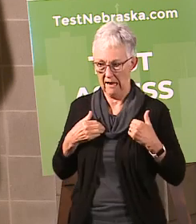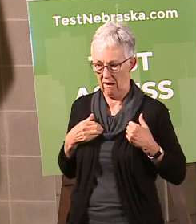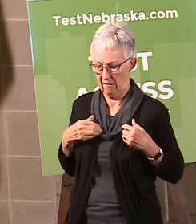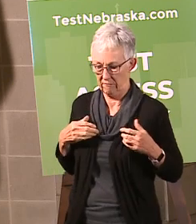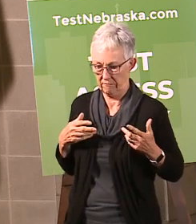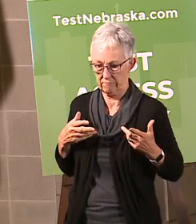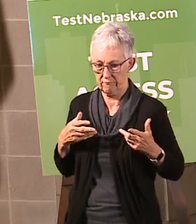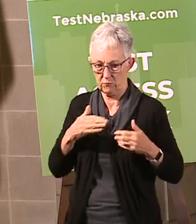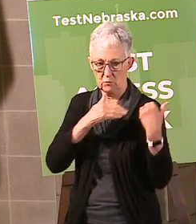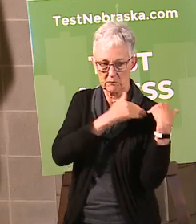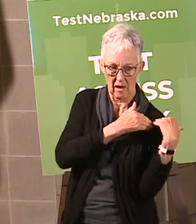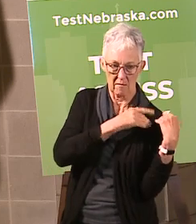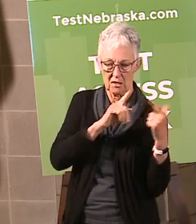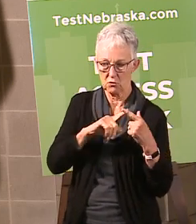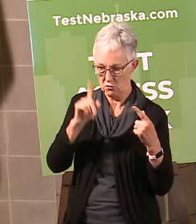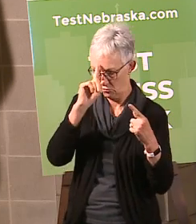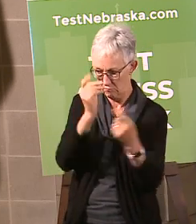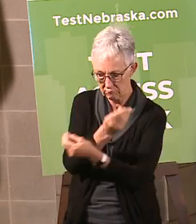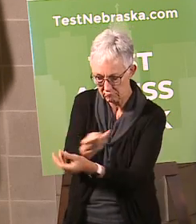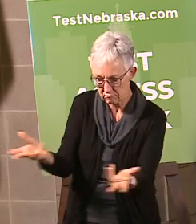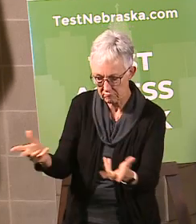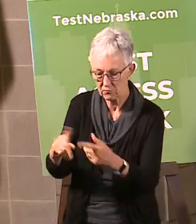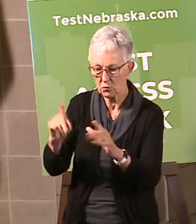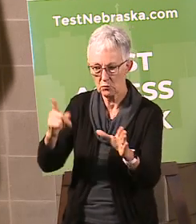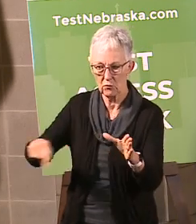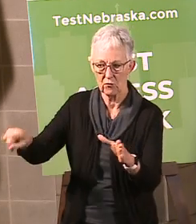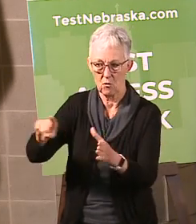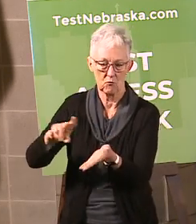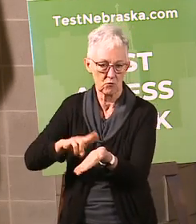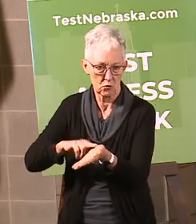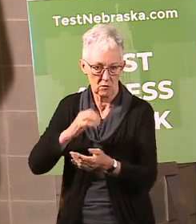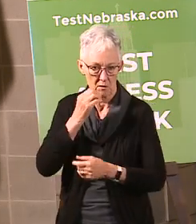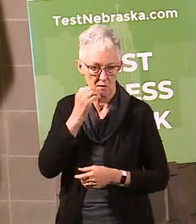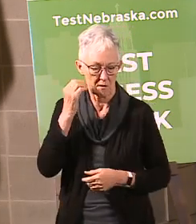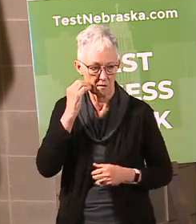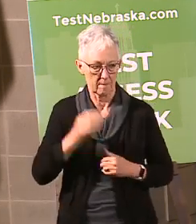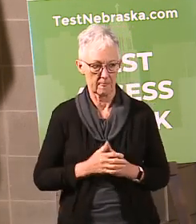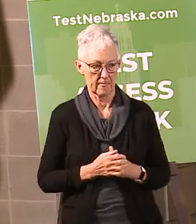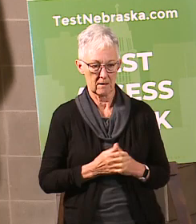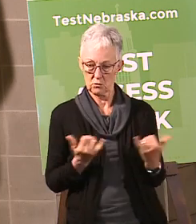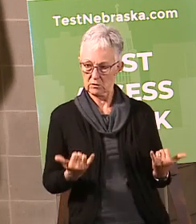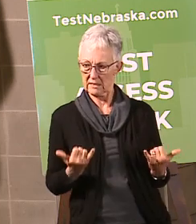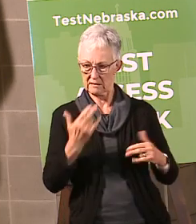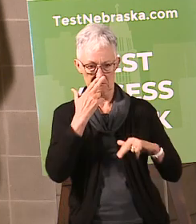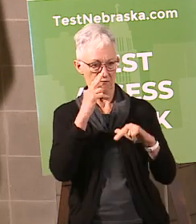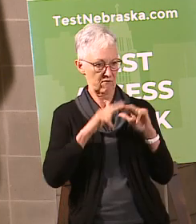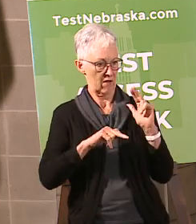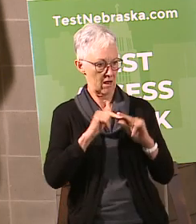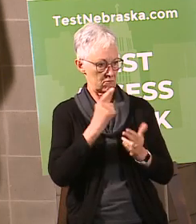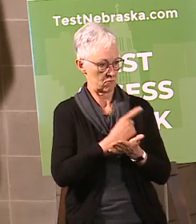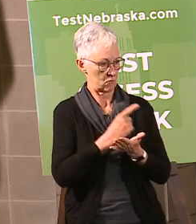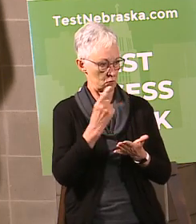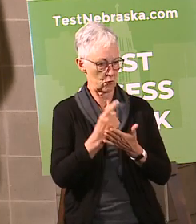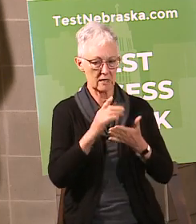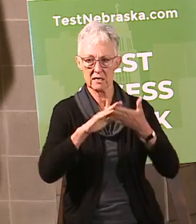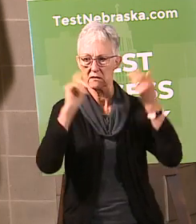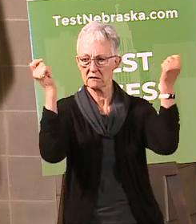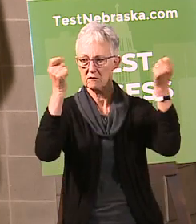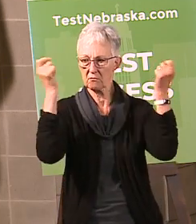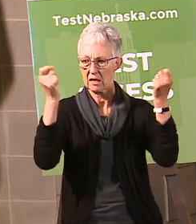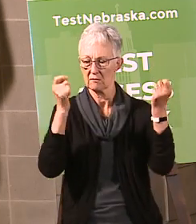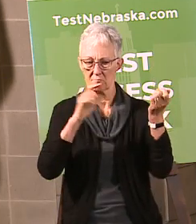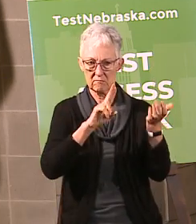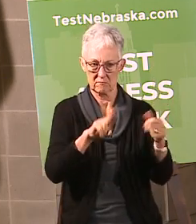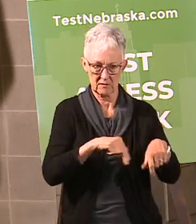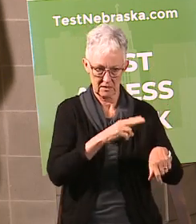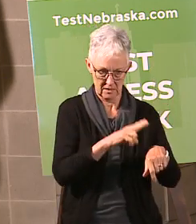pandemic. It's been an interesting week, and it's a fun week of celebration with National Skilled Nursing Care Week. And I don't know if you know, but earlier this week,